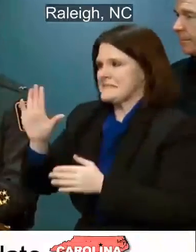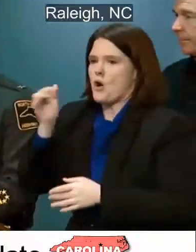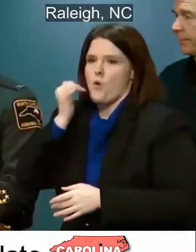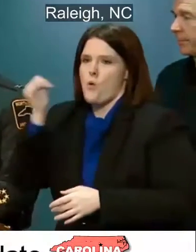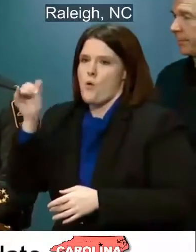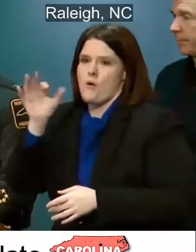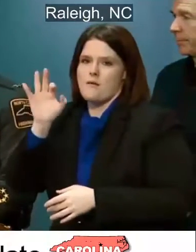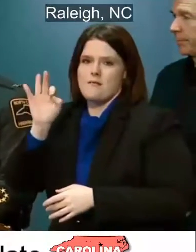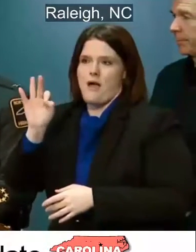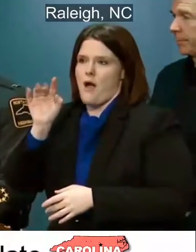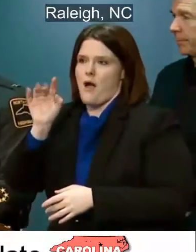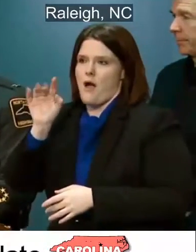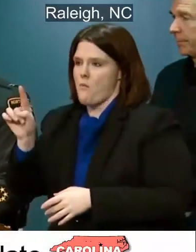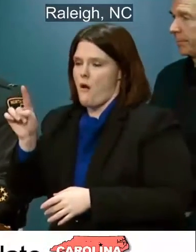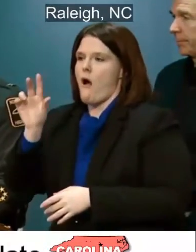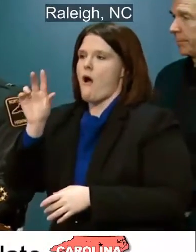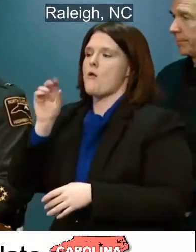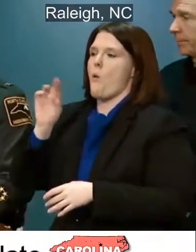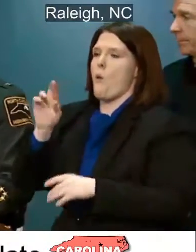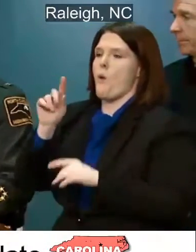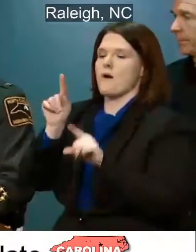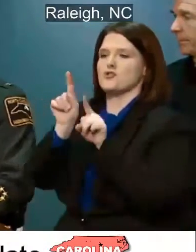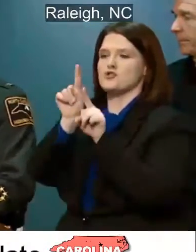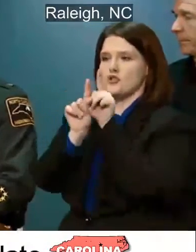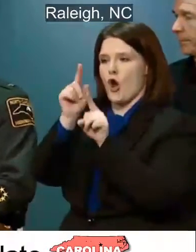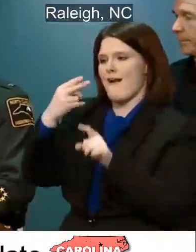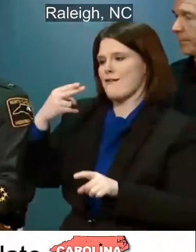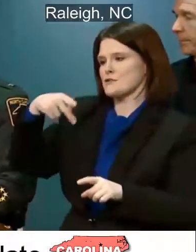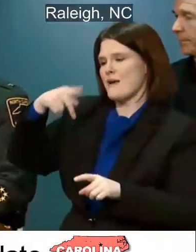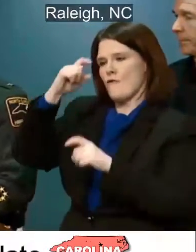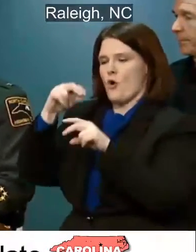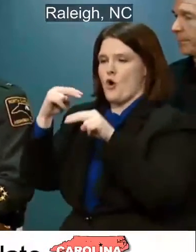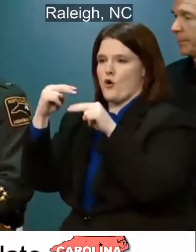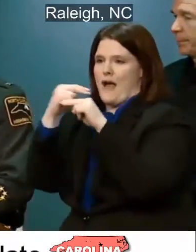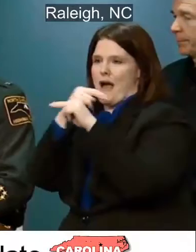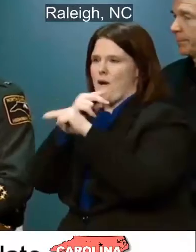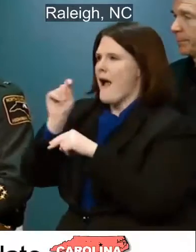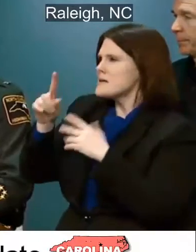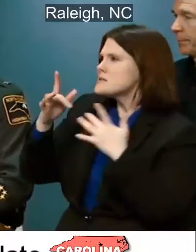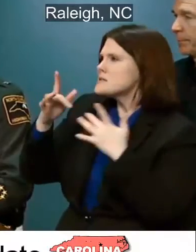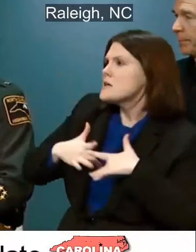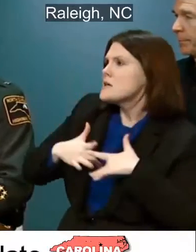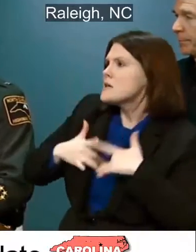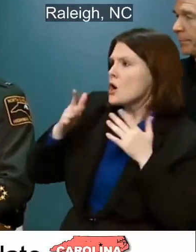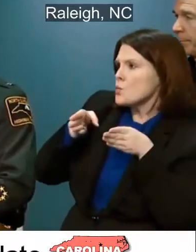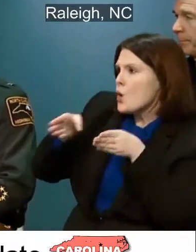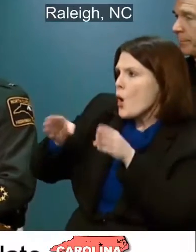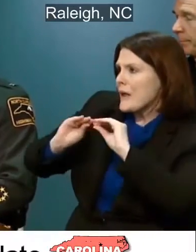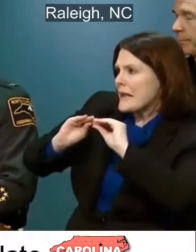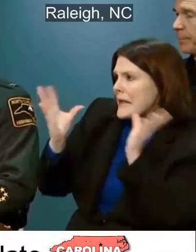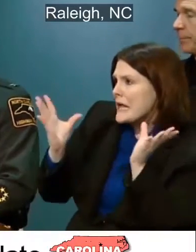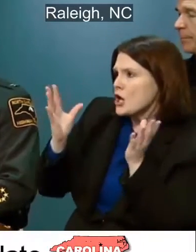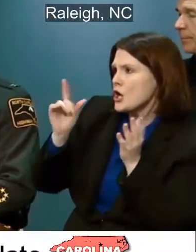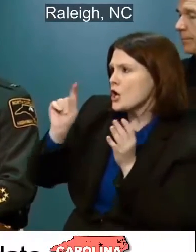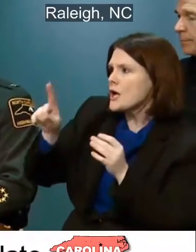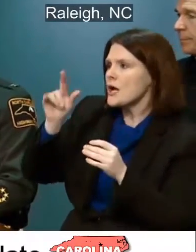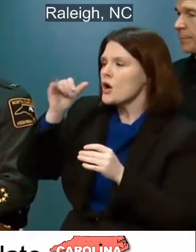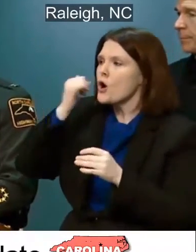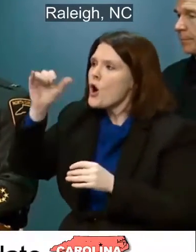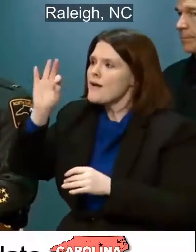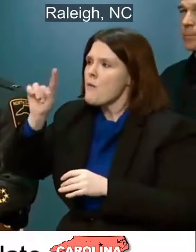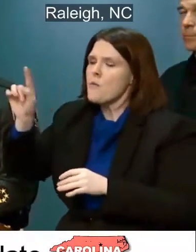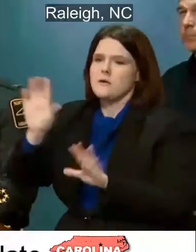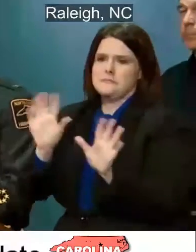911 or Star HP to ask for road conditions. Updated road conditions can be obtained